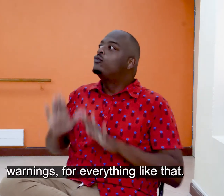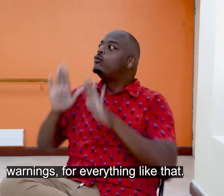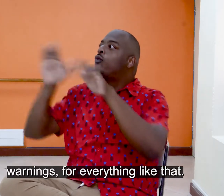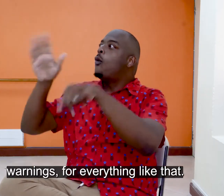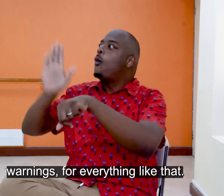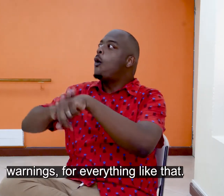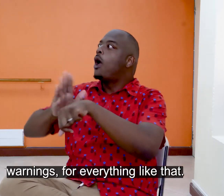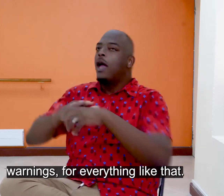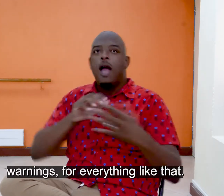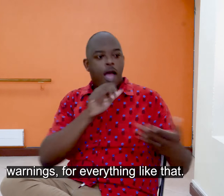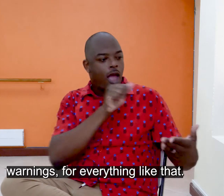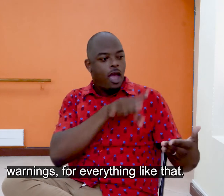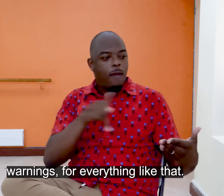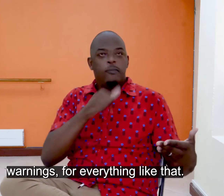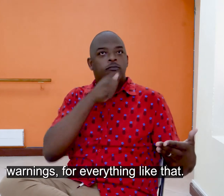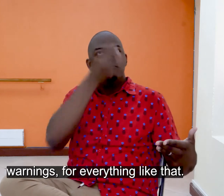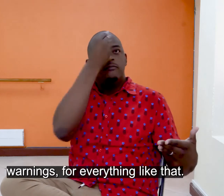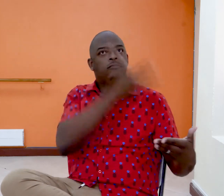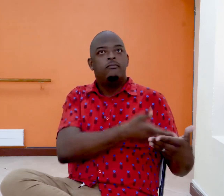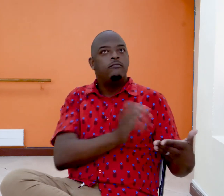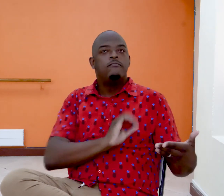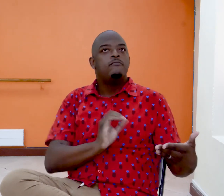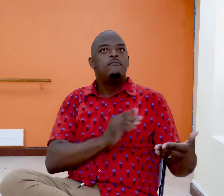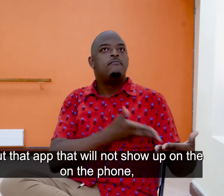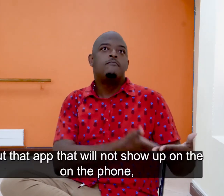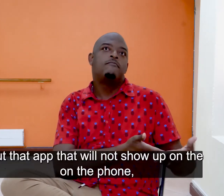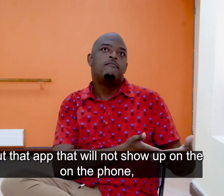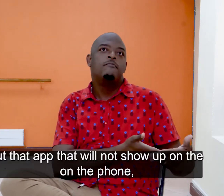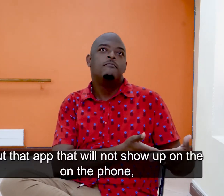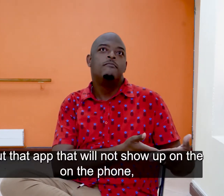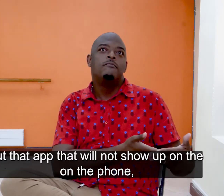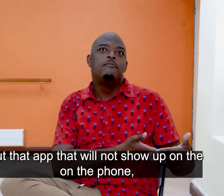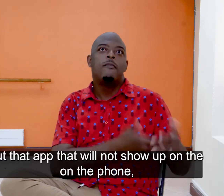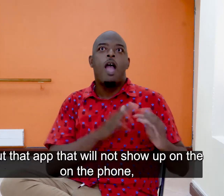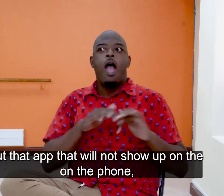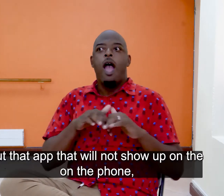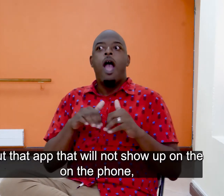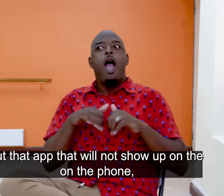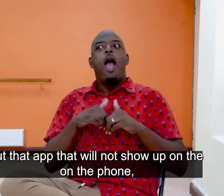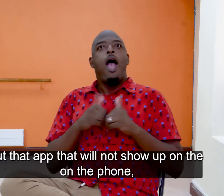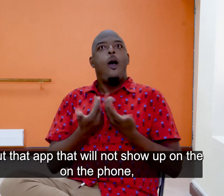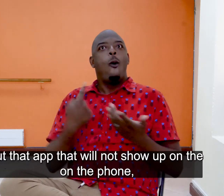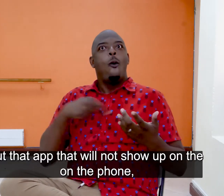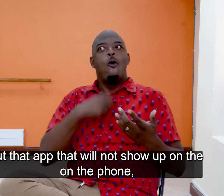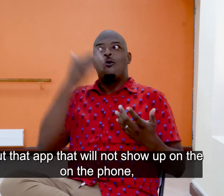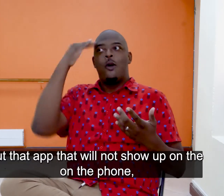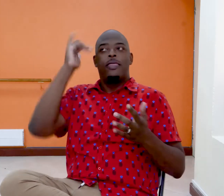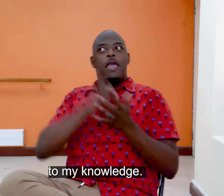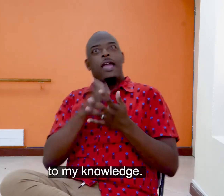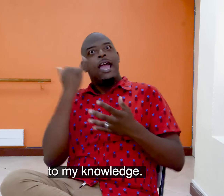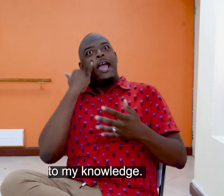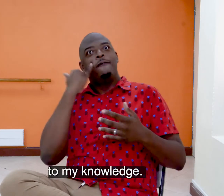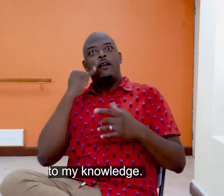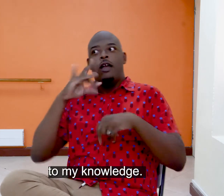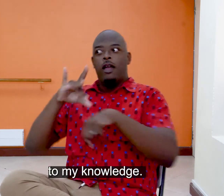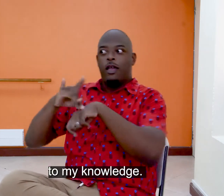warnings, for everything like that. That app, that will not show up on the phone, to my knowledge.